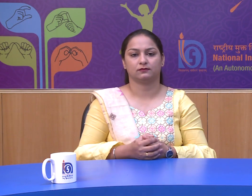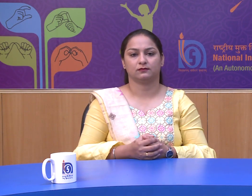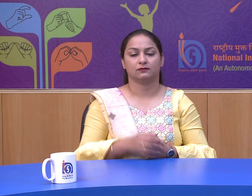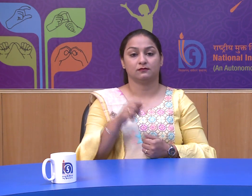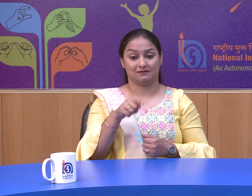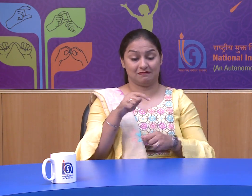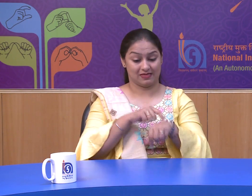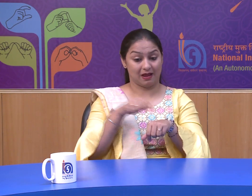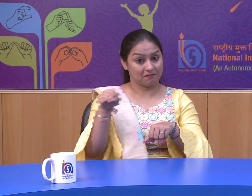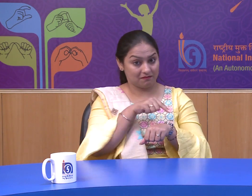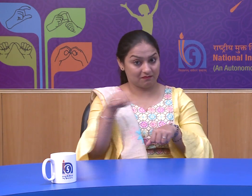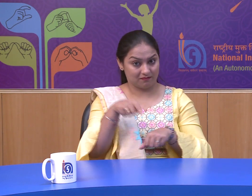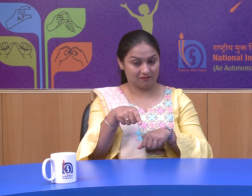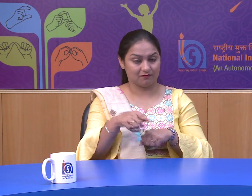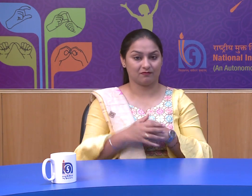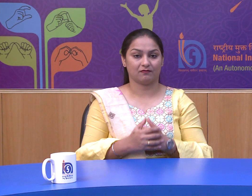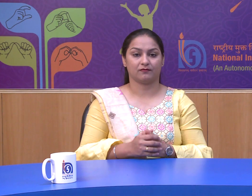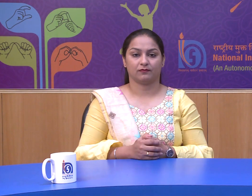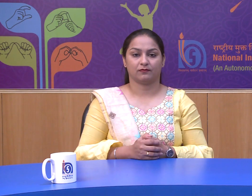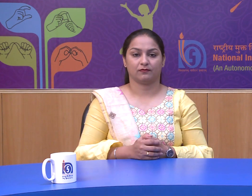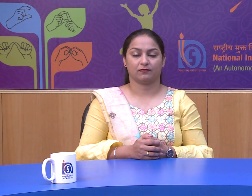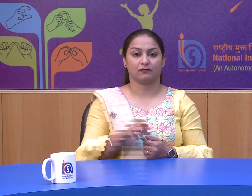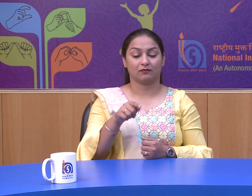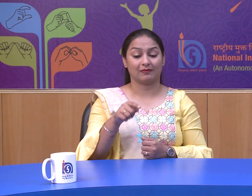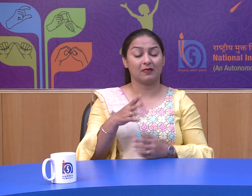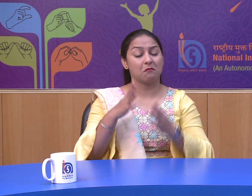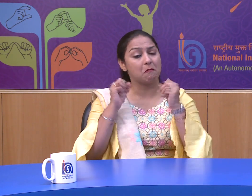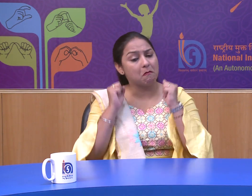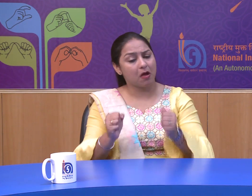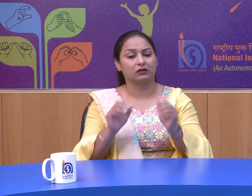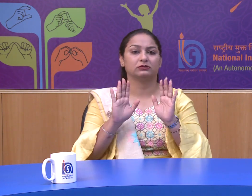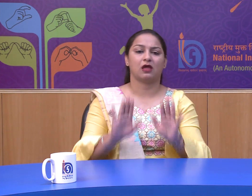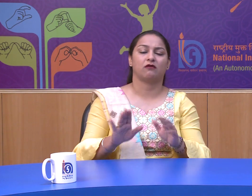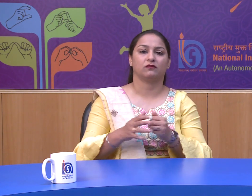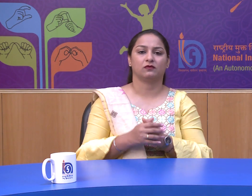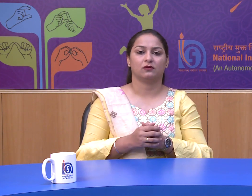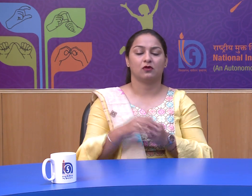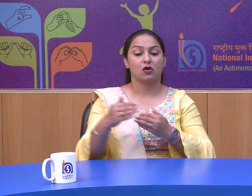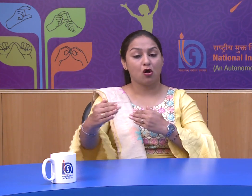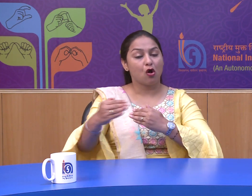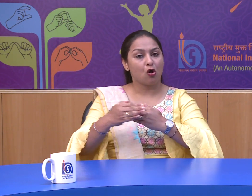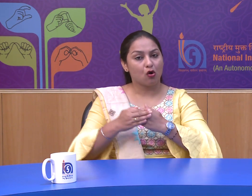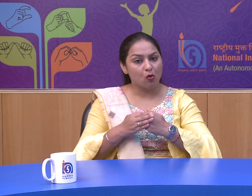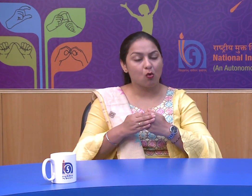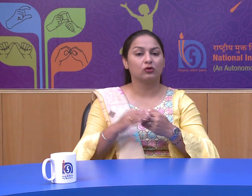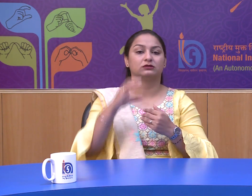During this period of time, there must have been close cultural